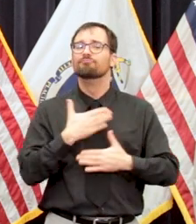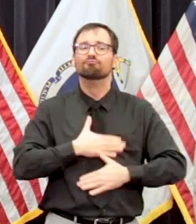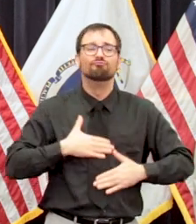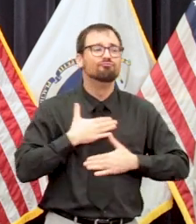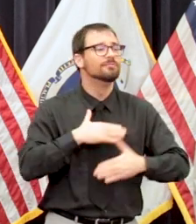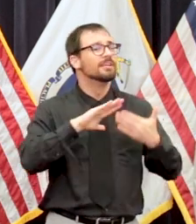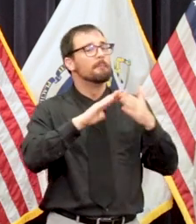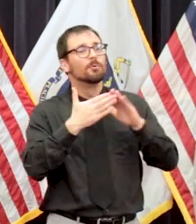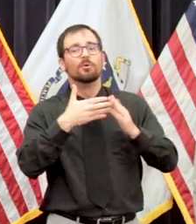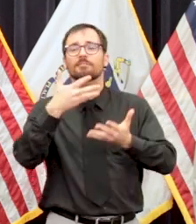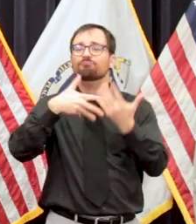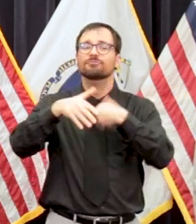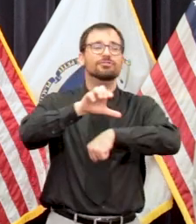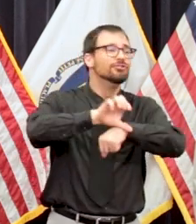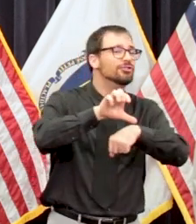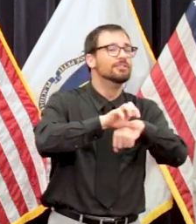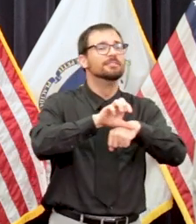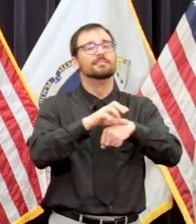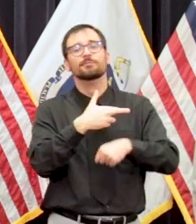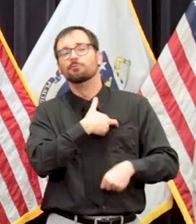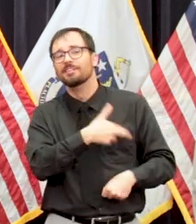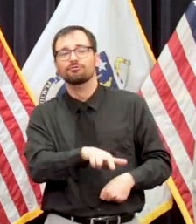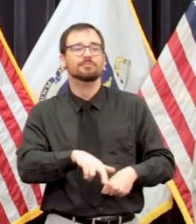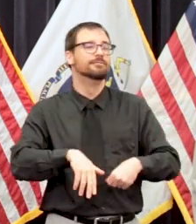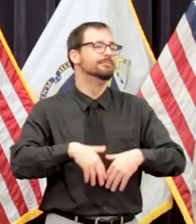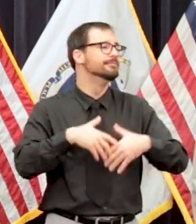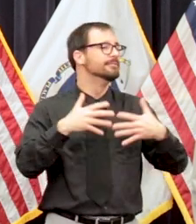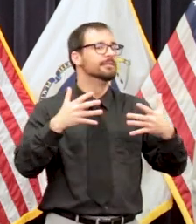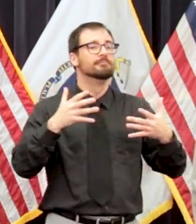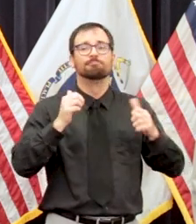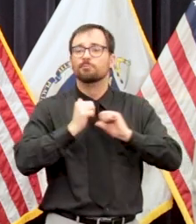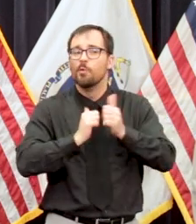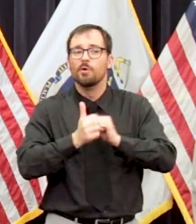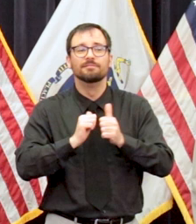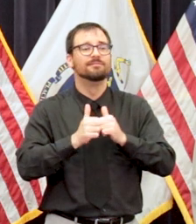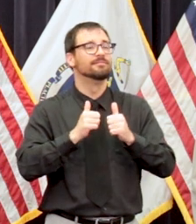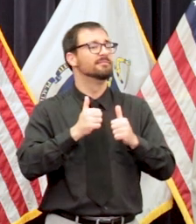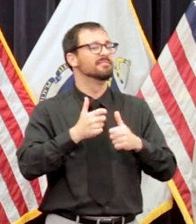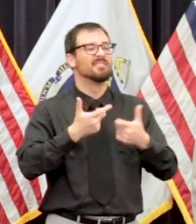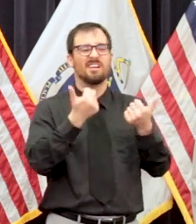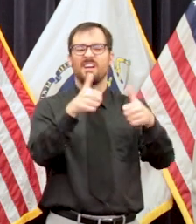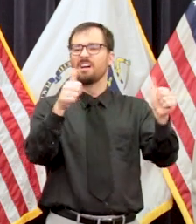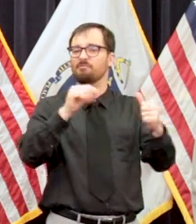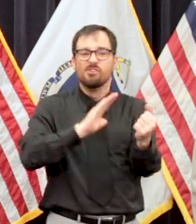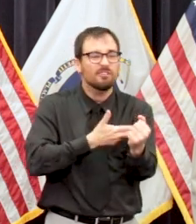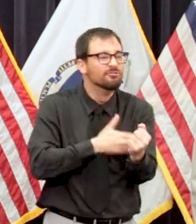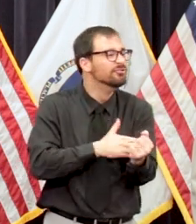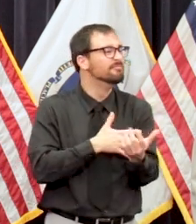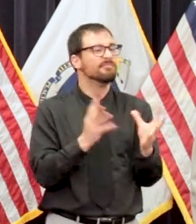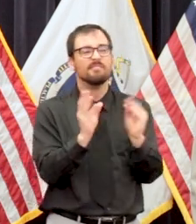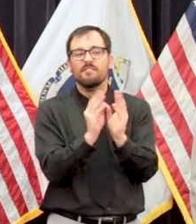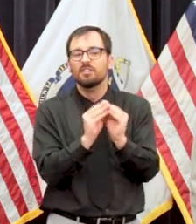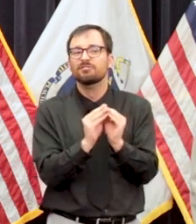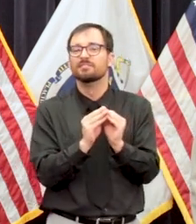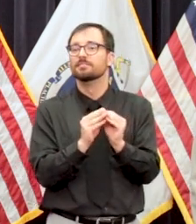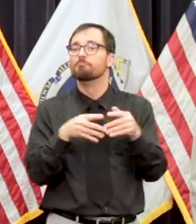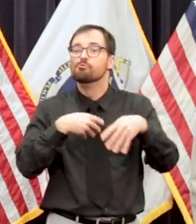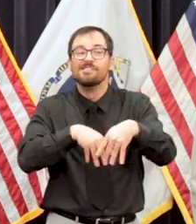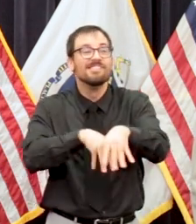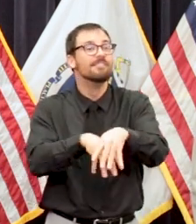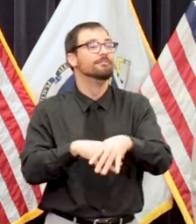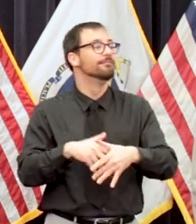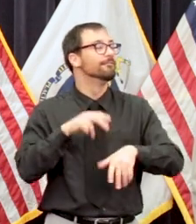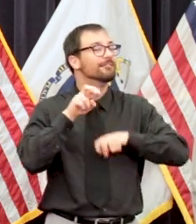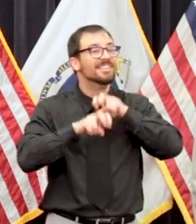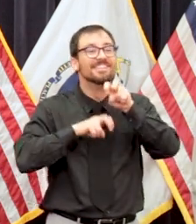events, sporting events with spectators, concerts, conventions, fundraisers, parades, fairs,